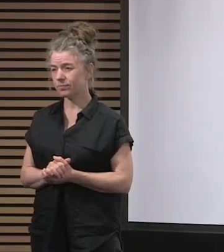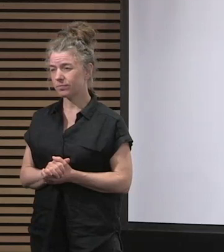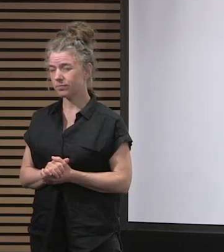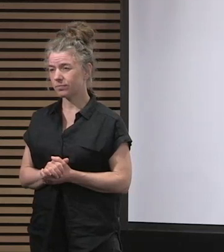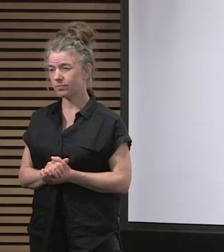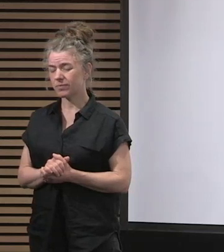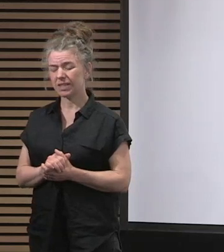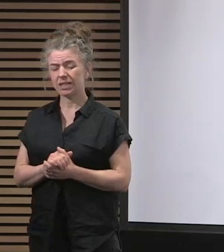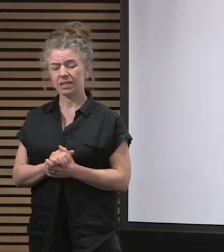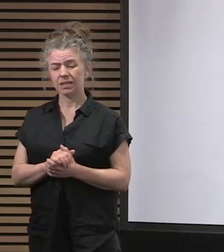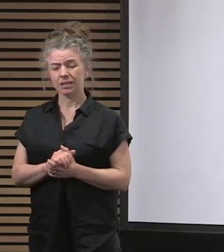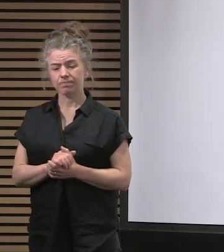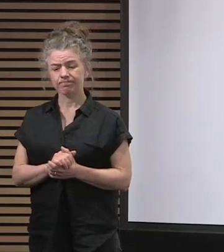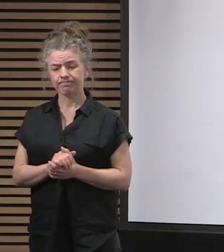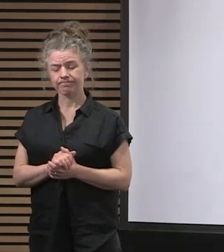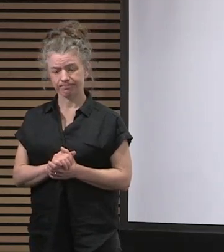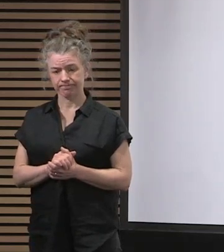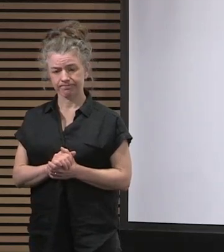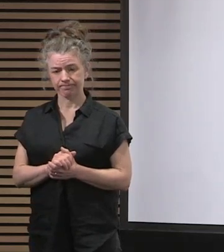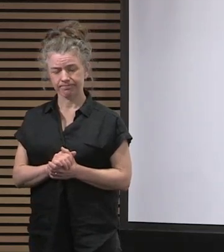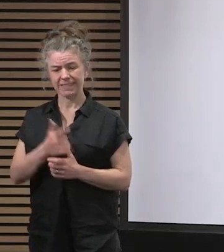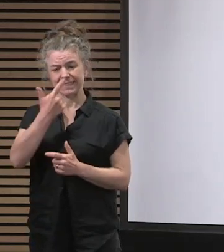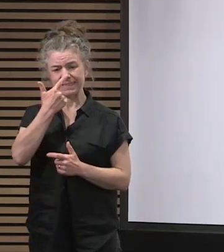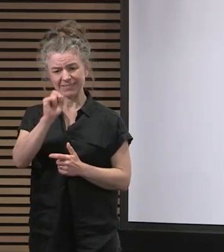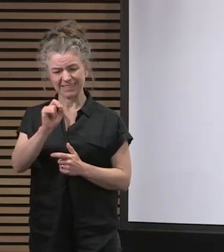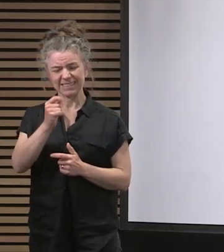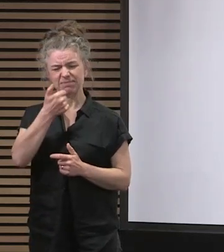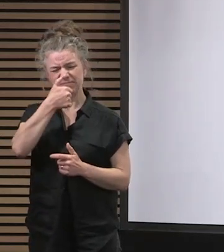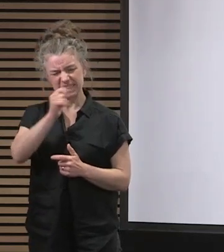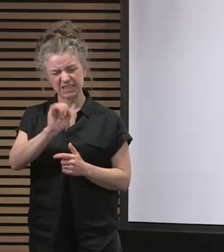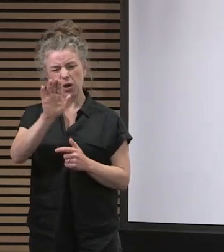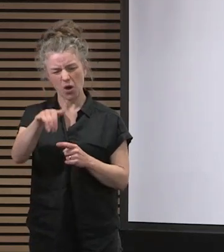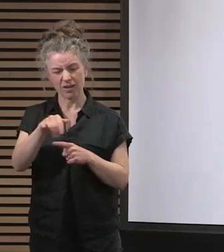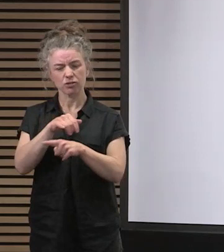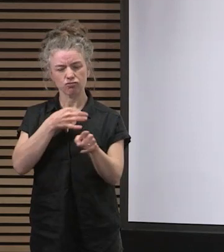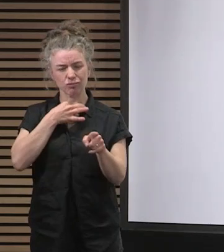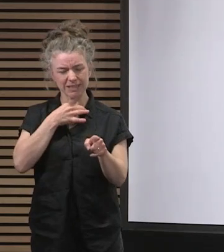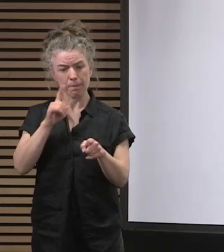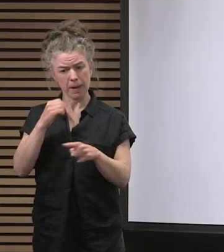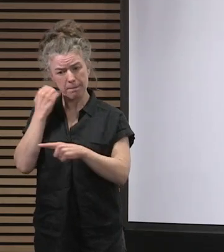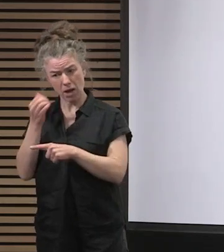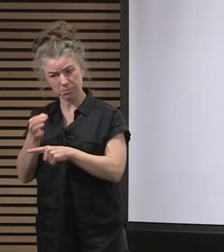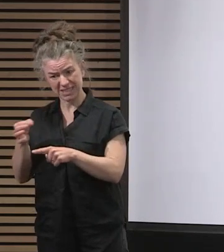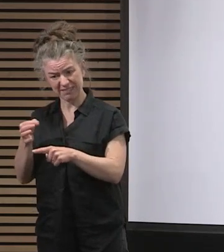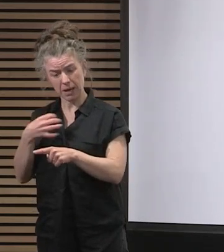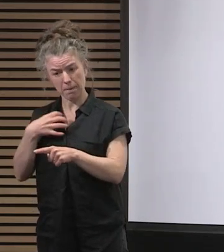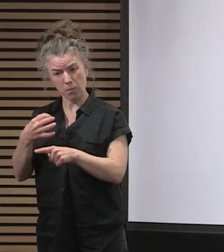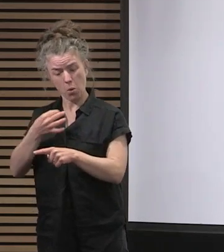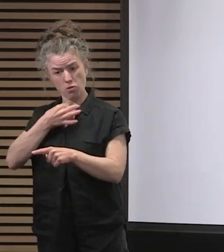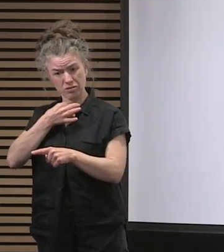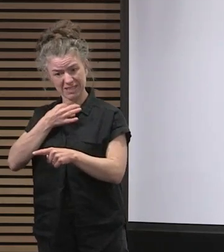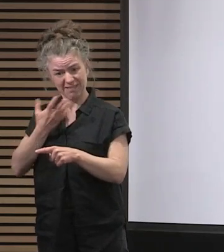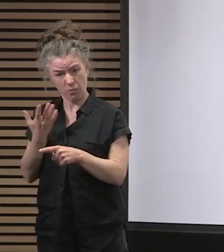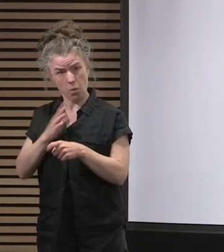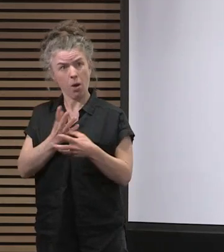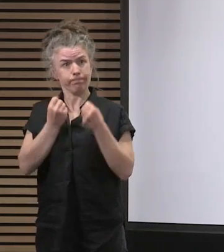being particularly vulnerable. Is there specific information and advice going to those communities, given life expectancy, given overwhelming negative statistics